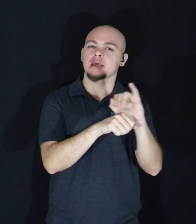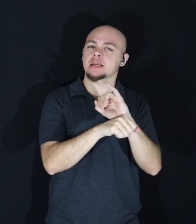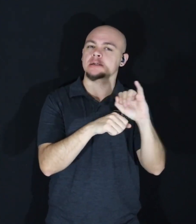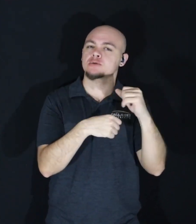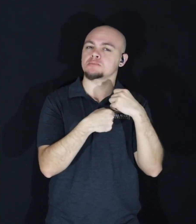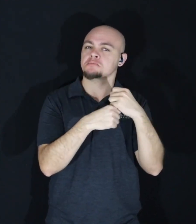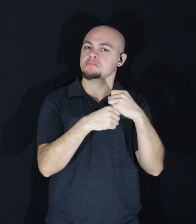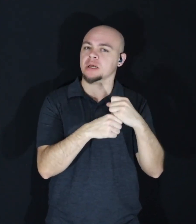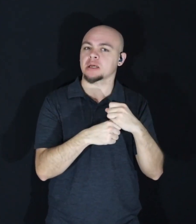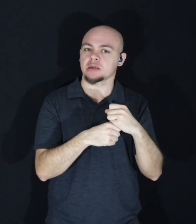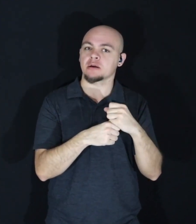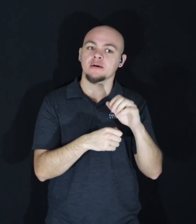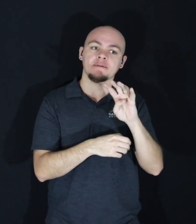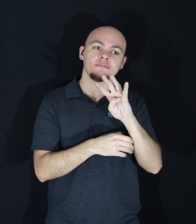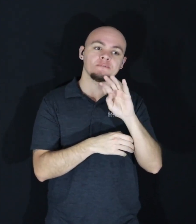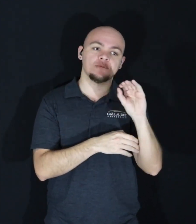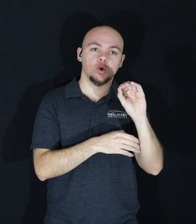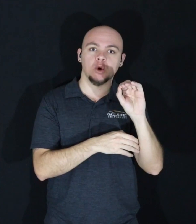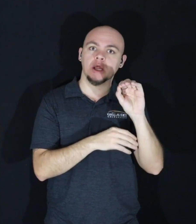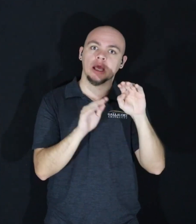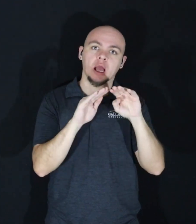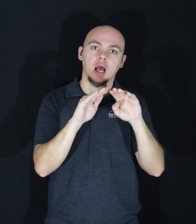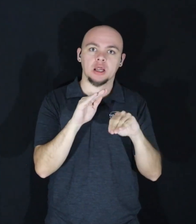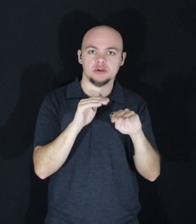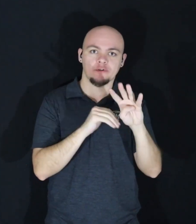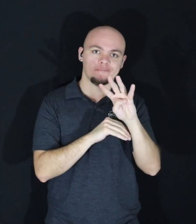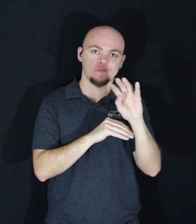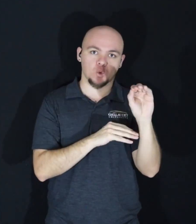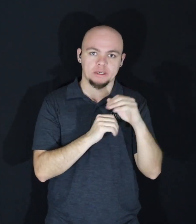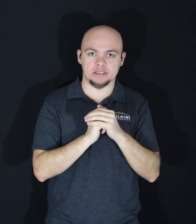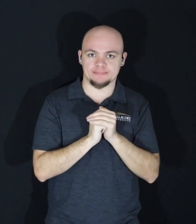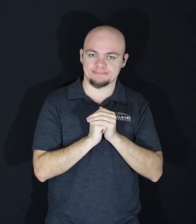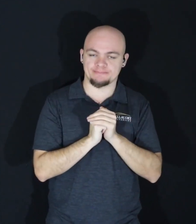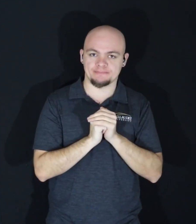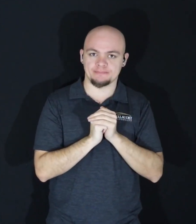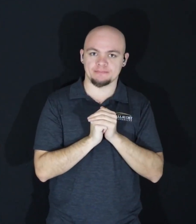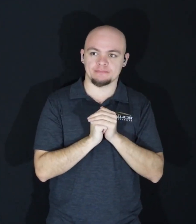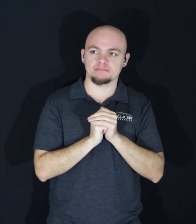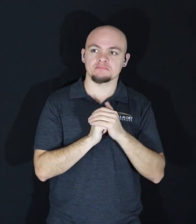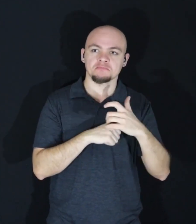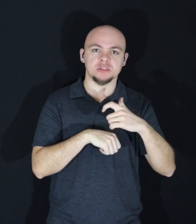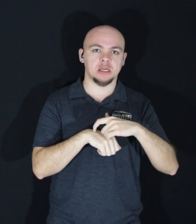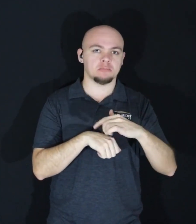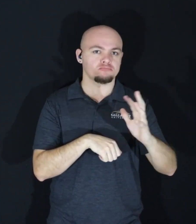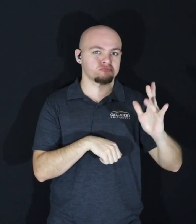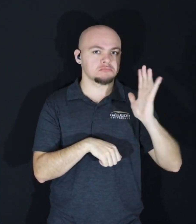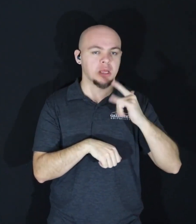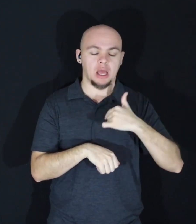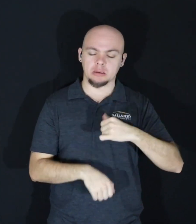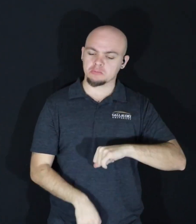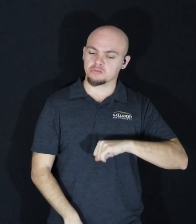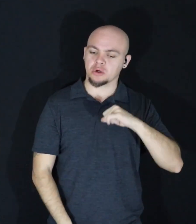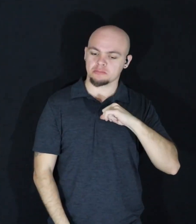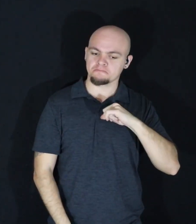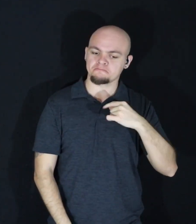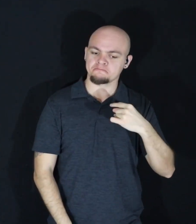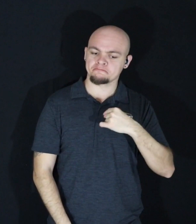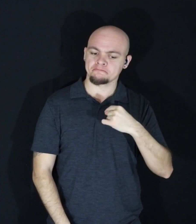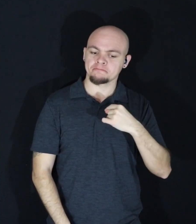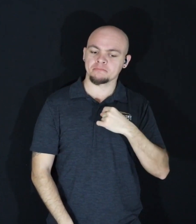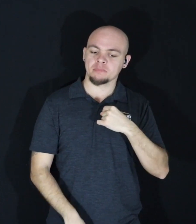a 40 under 40 list annually. Several times, I prided myself in how often I could